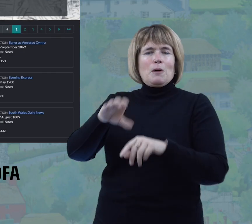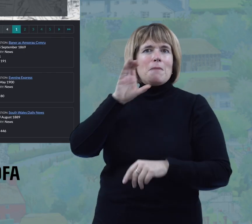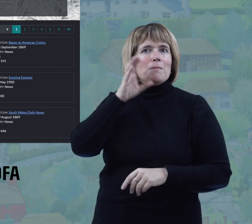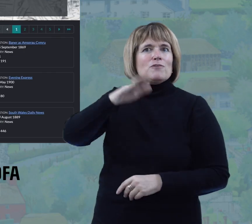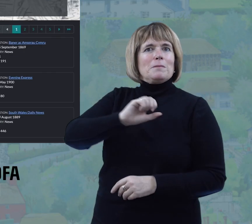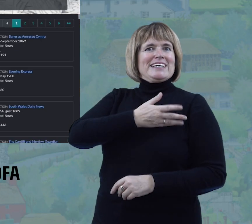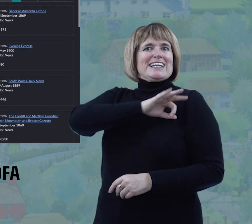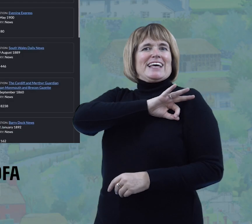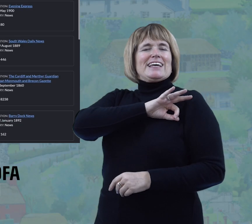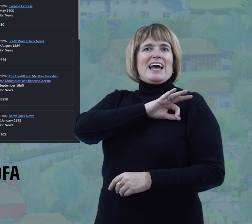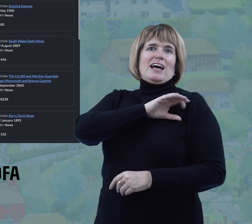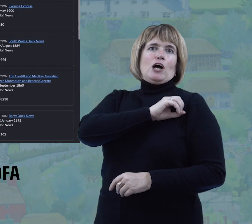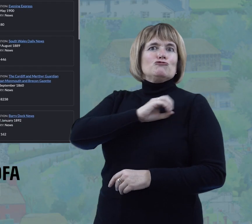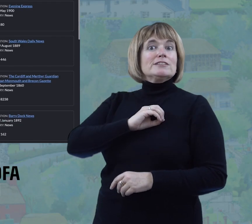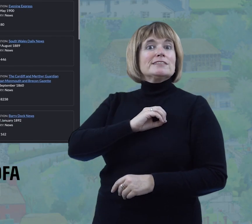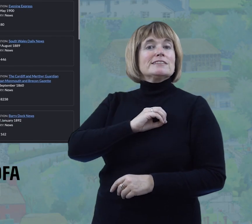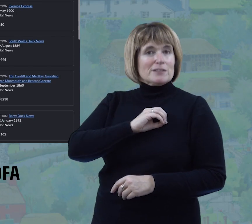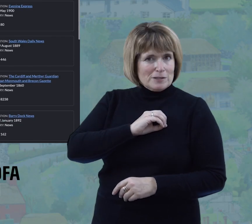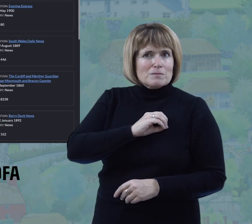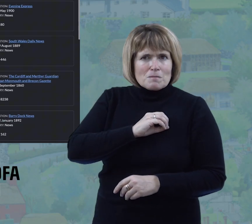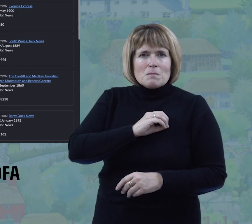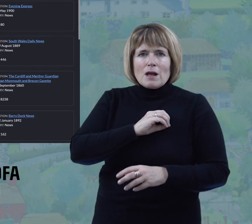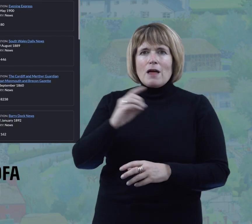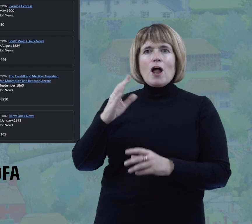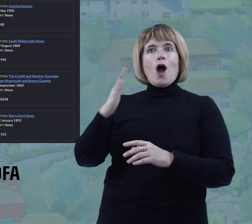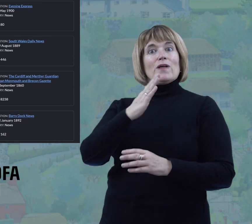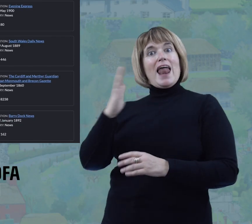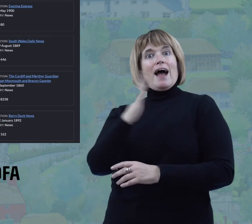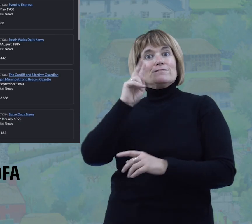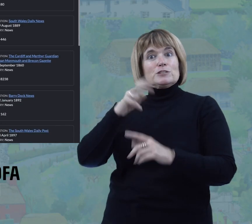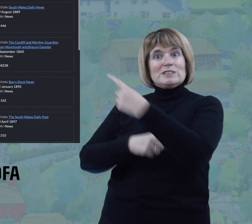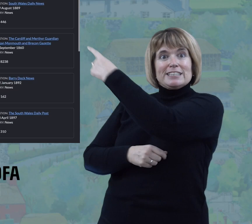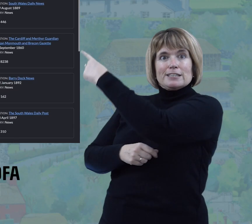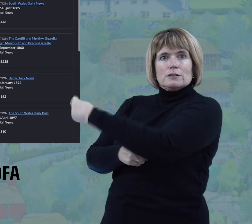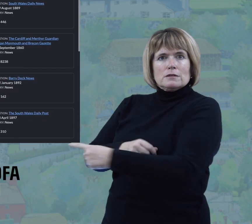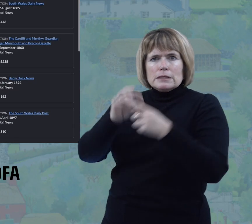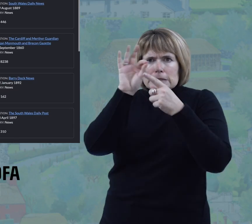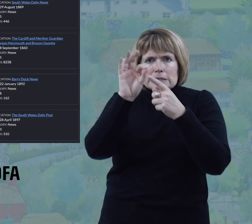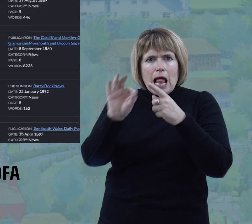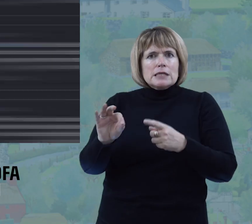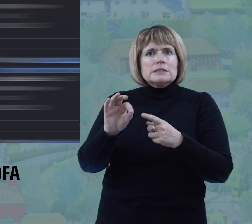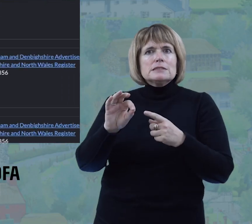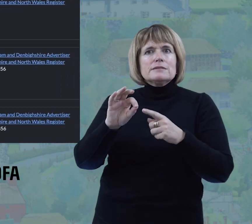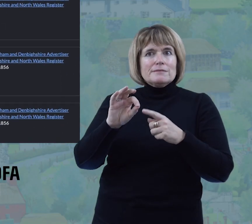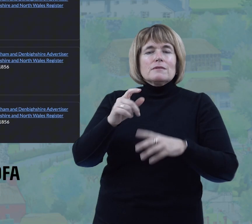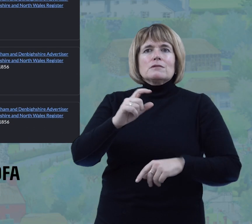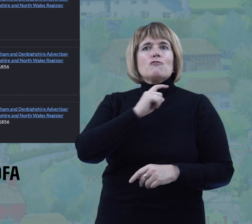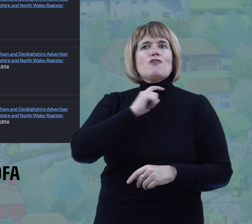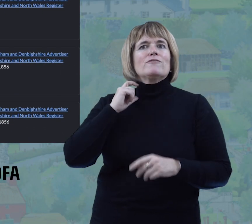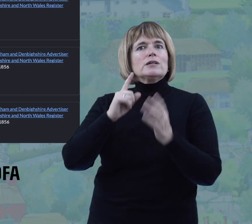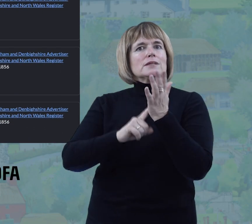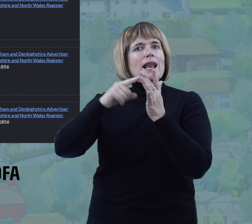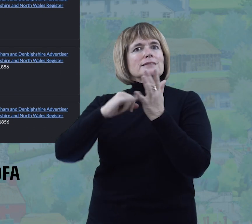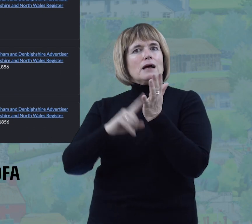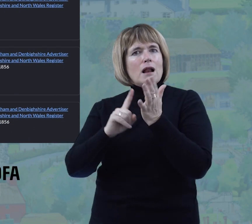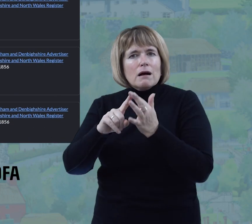the 1800s. You may get lots of results, so use the filters on the left to search for specific years. When we search for the Reverend